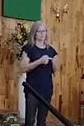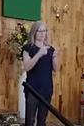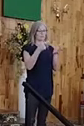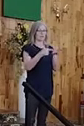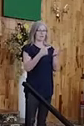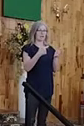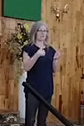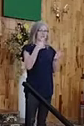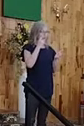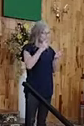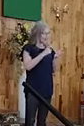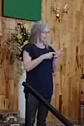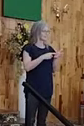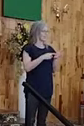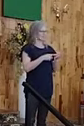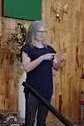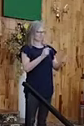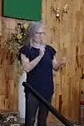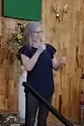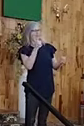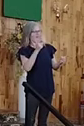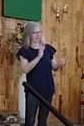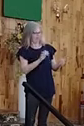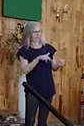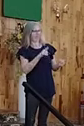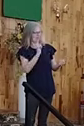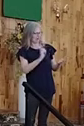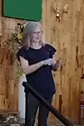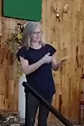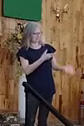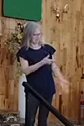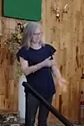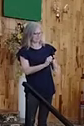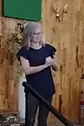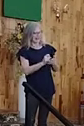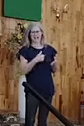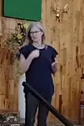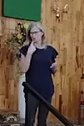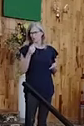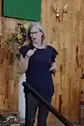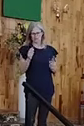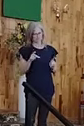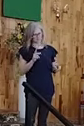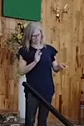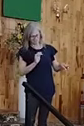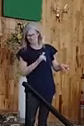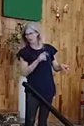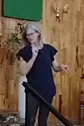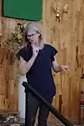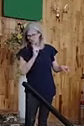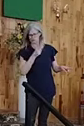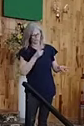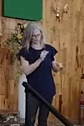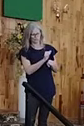Sometimes I can recognize them right off the bat. I have told other people, this is a real saint.